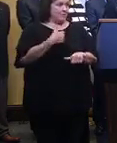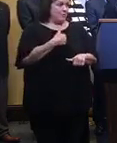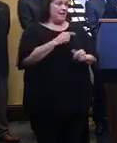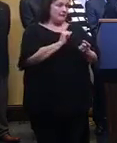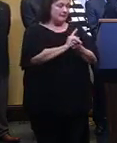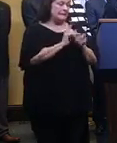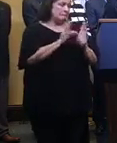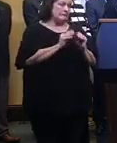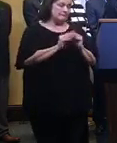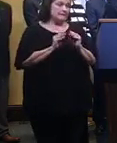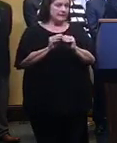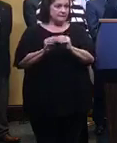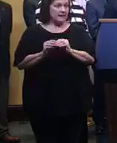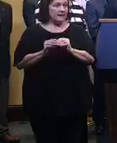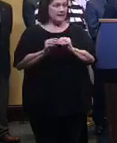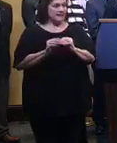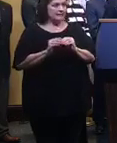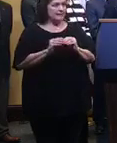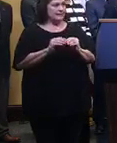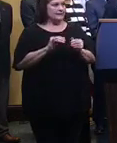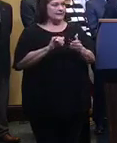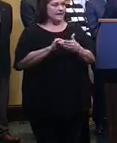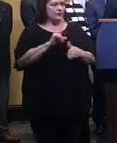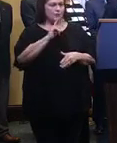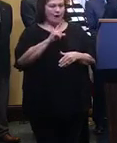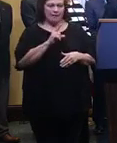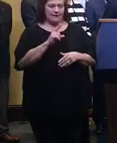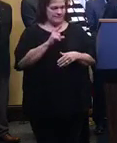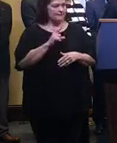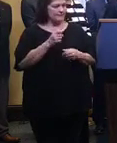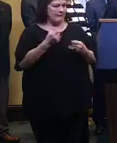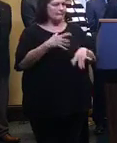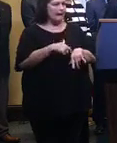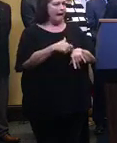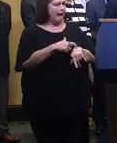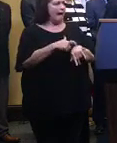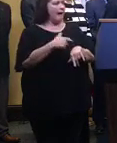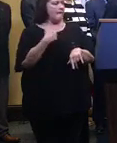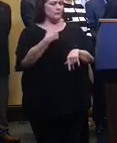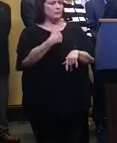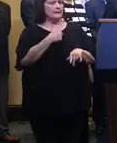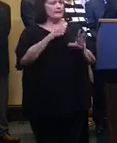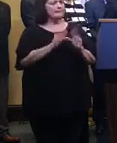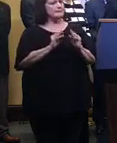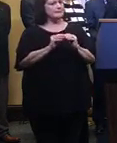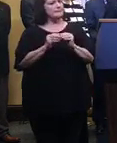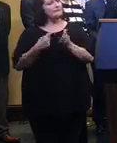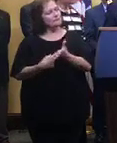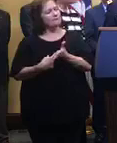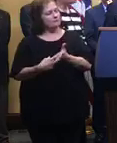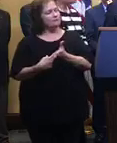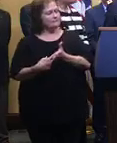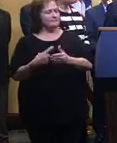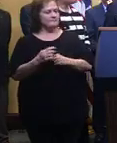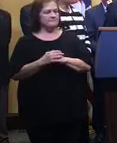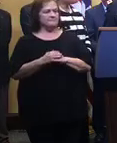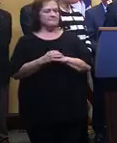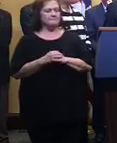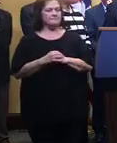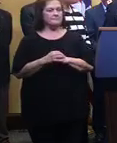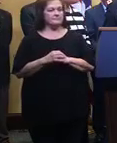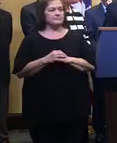This actually represents just one of many occasions, probably the most public, where we are in close coordination and